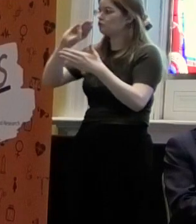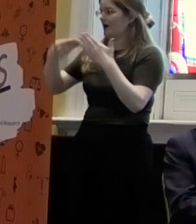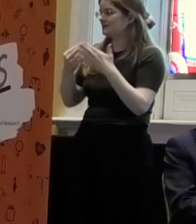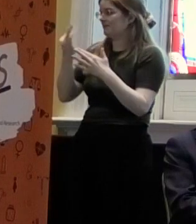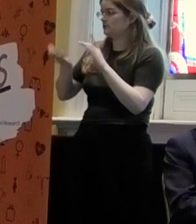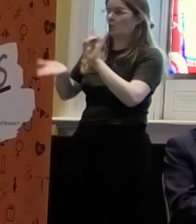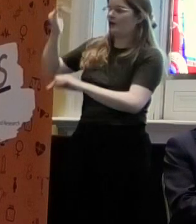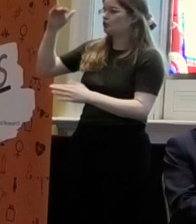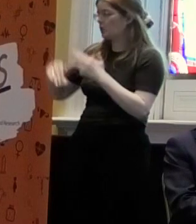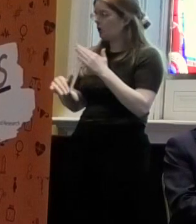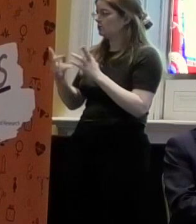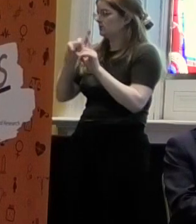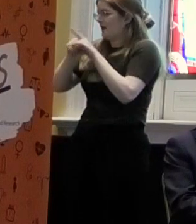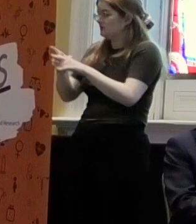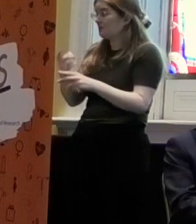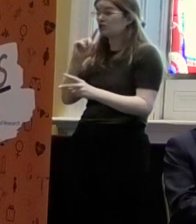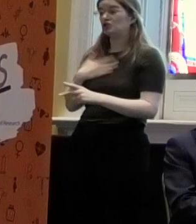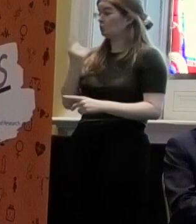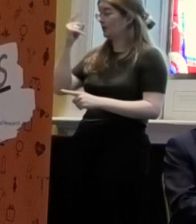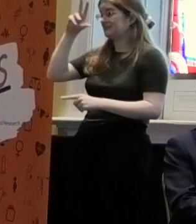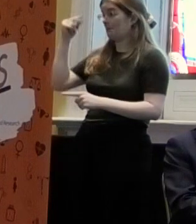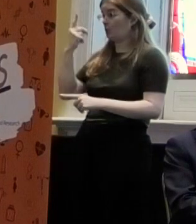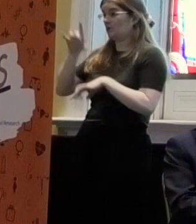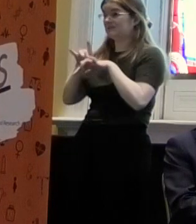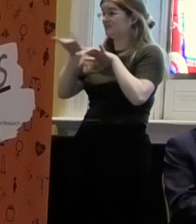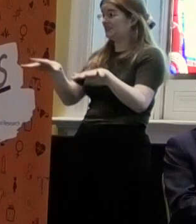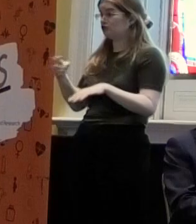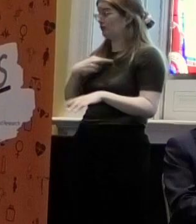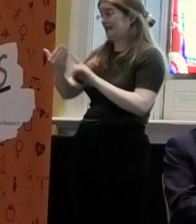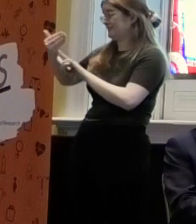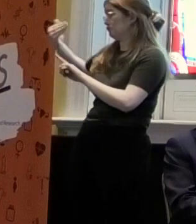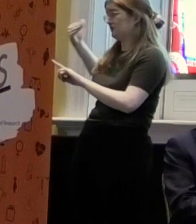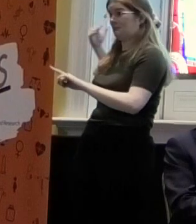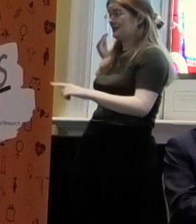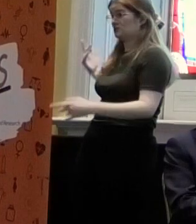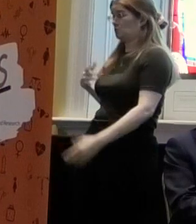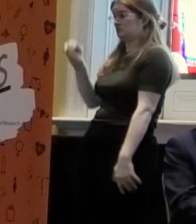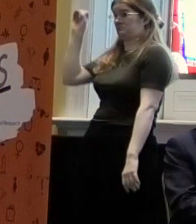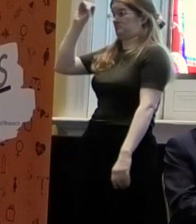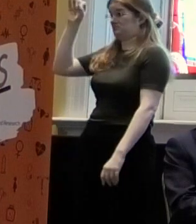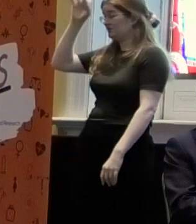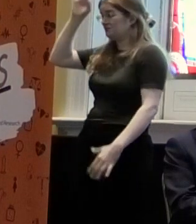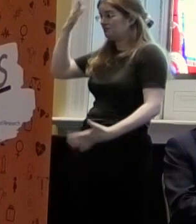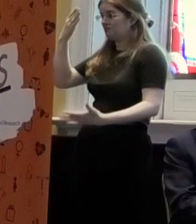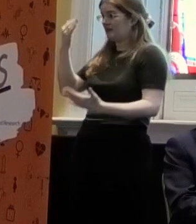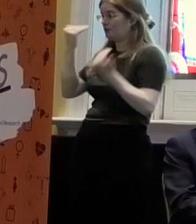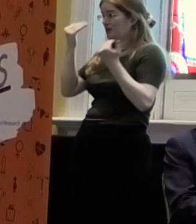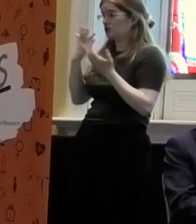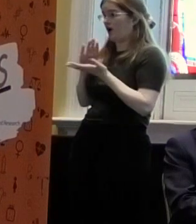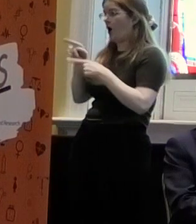important. But it's just one example of a disease that in the past was, I suppose, lumped in with